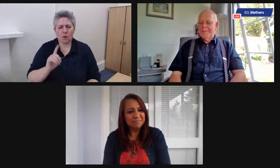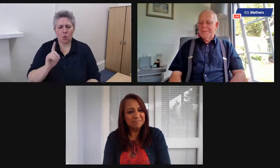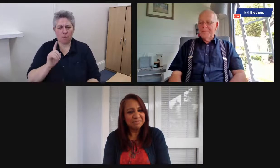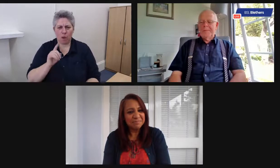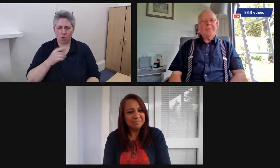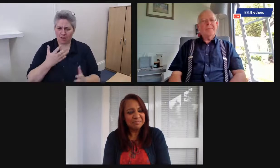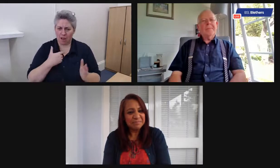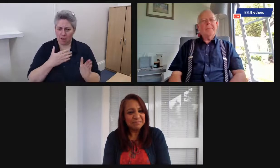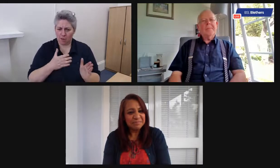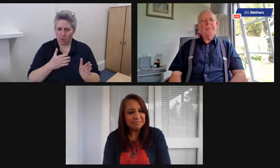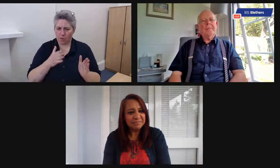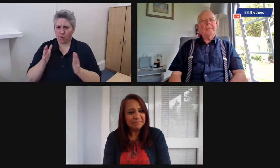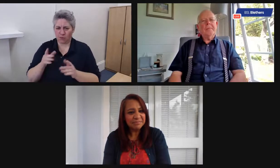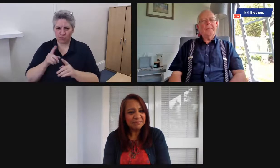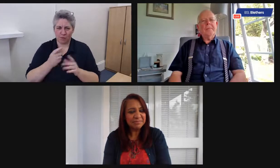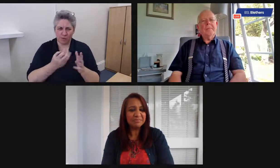just a lovely day to walk about.